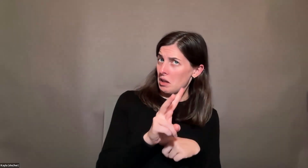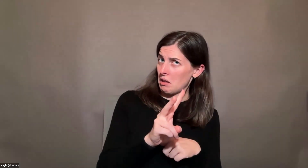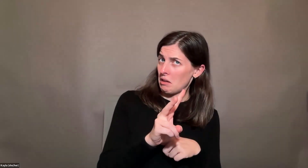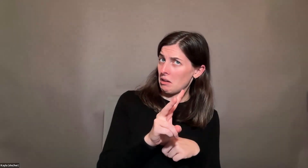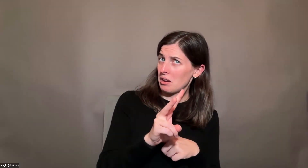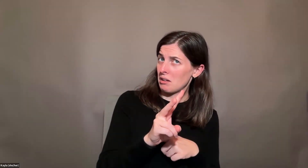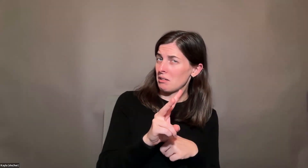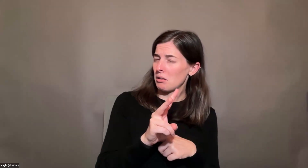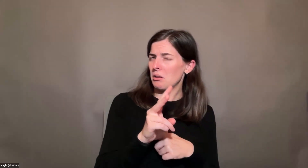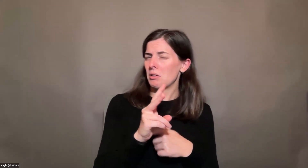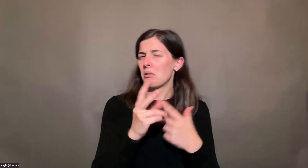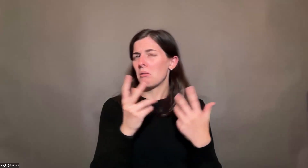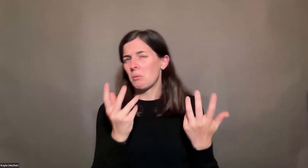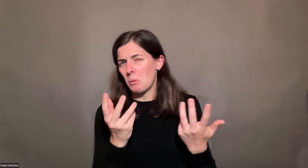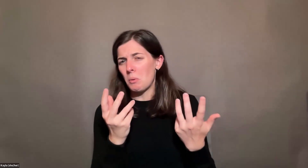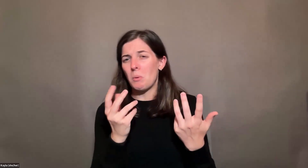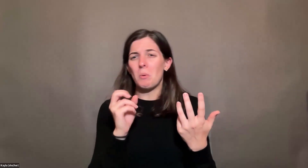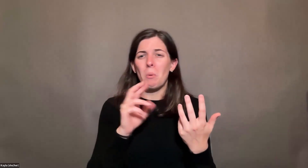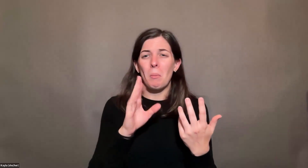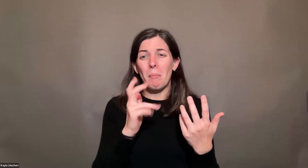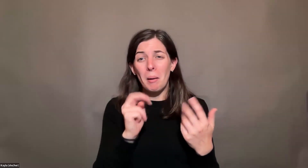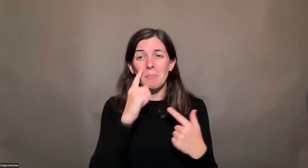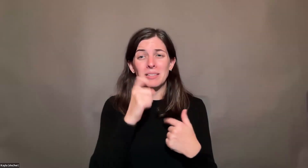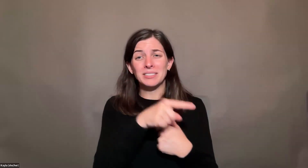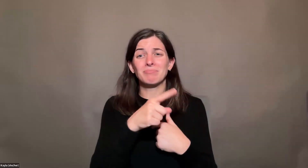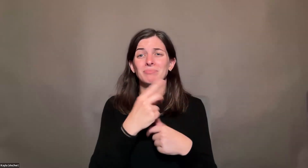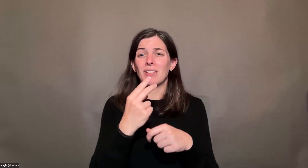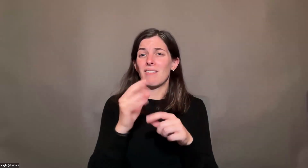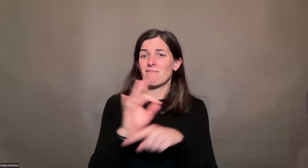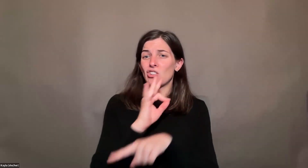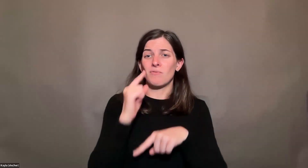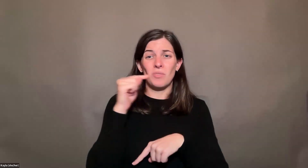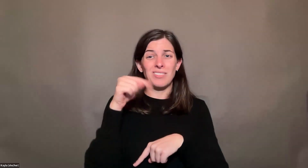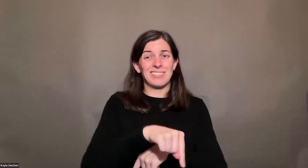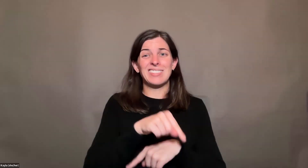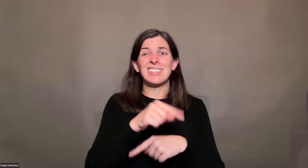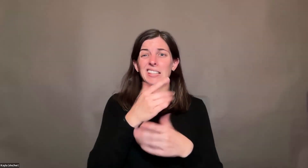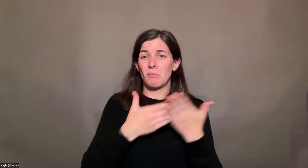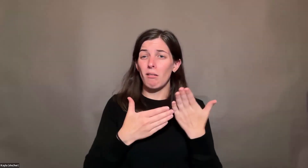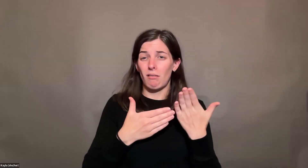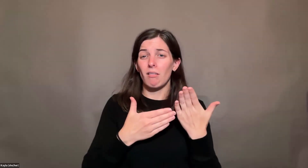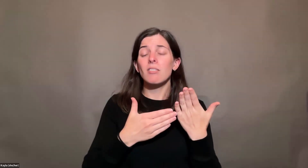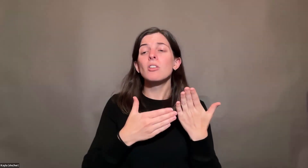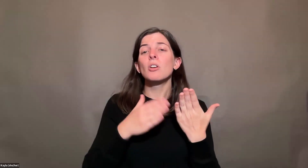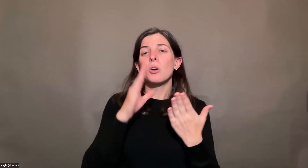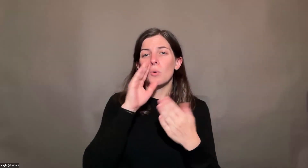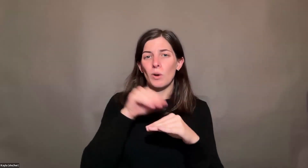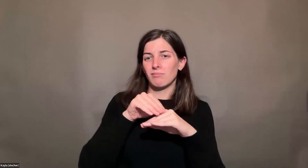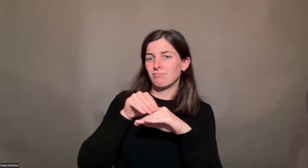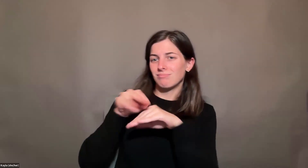button, because the functionality of this section of this element will be button. So instead of writing div, we